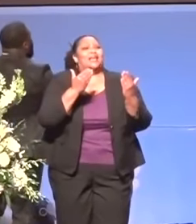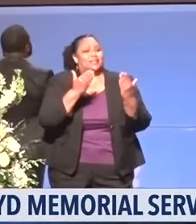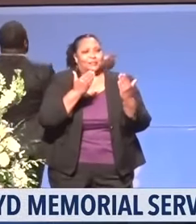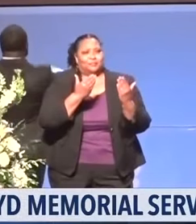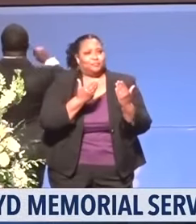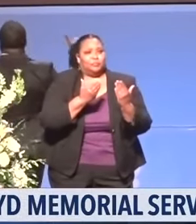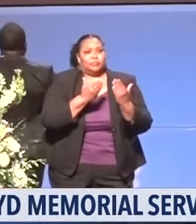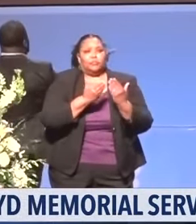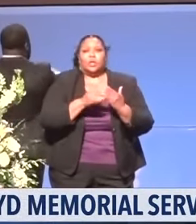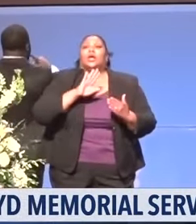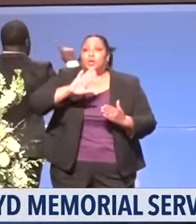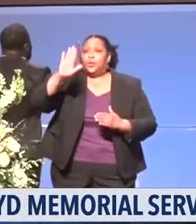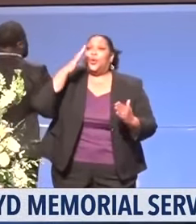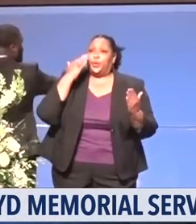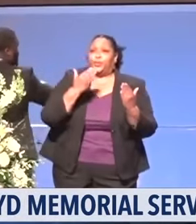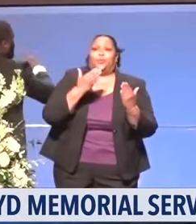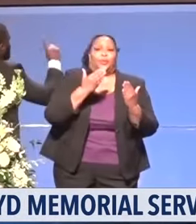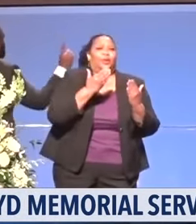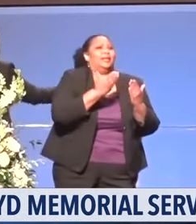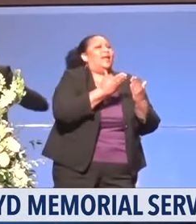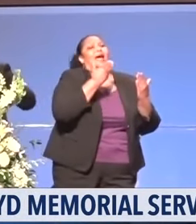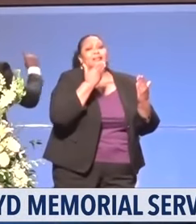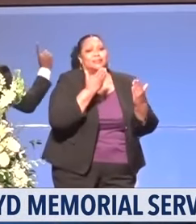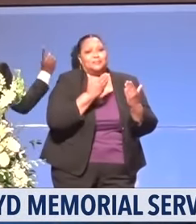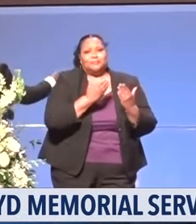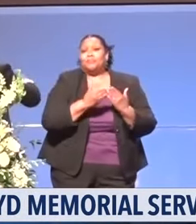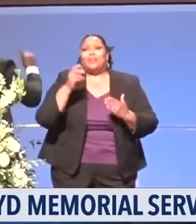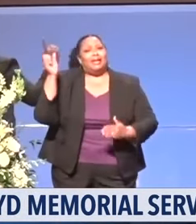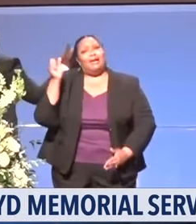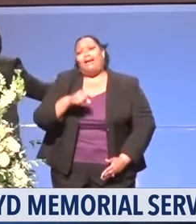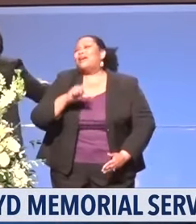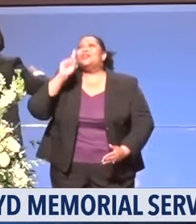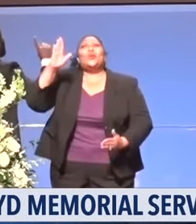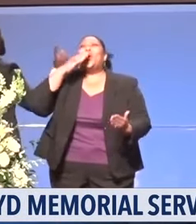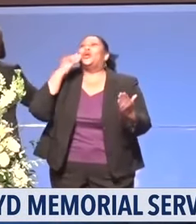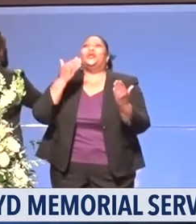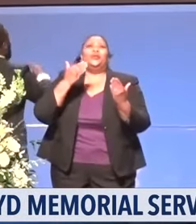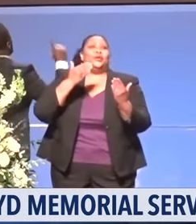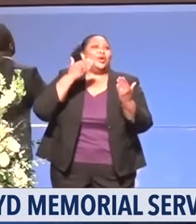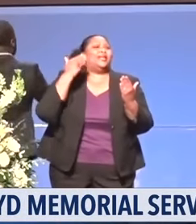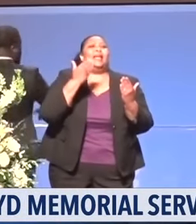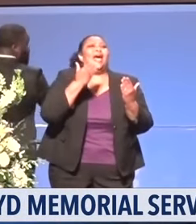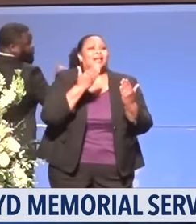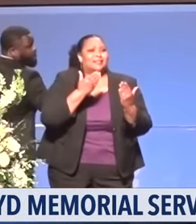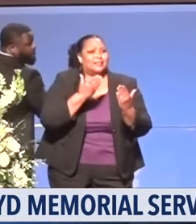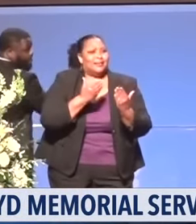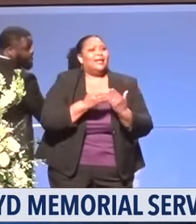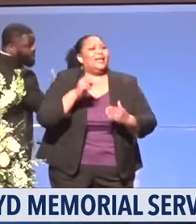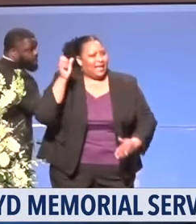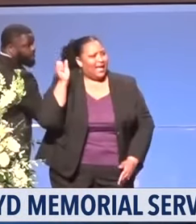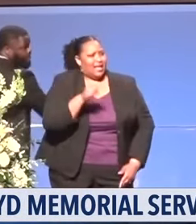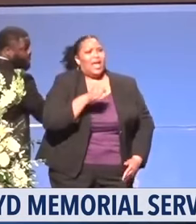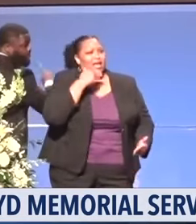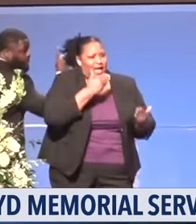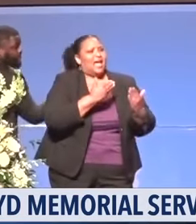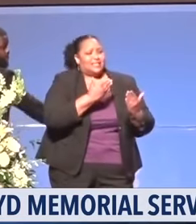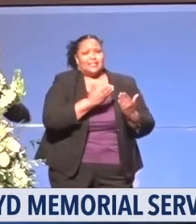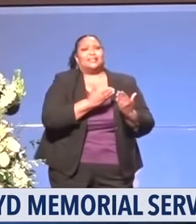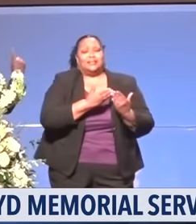goodness, your goodness, goodness, your goodness, goodness, your